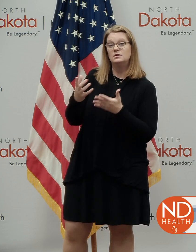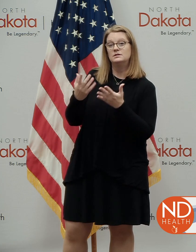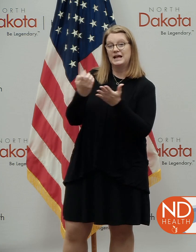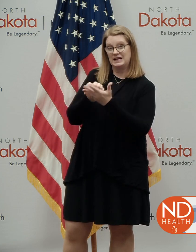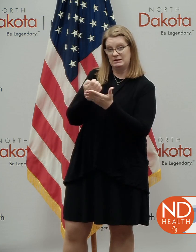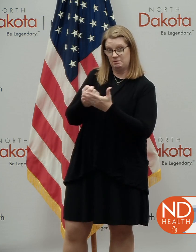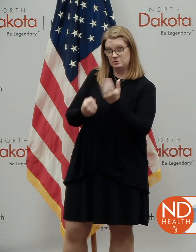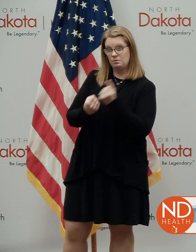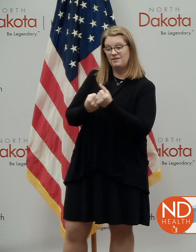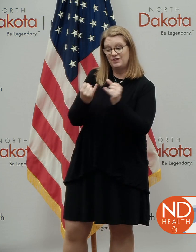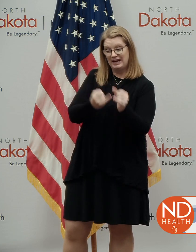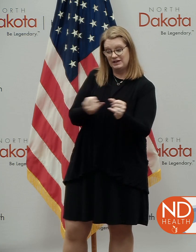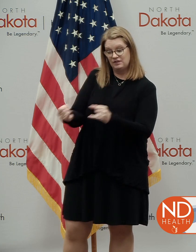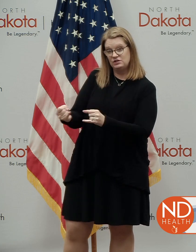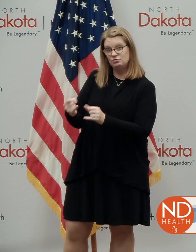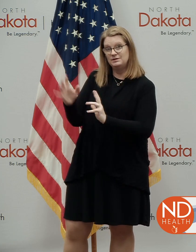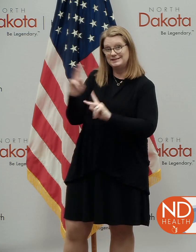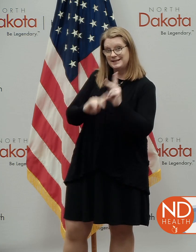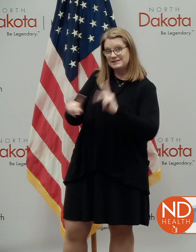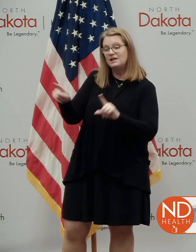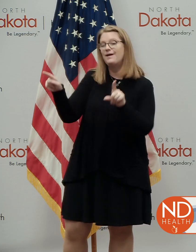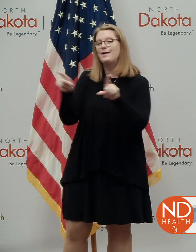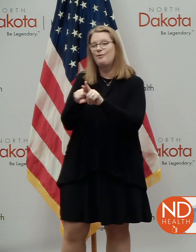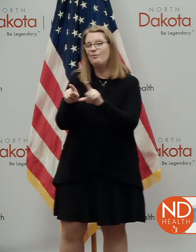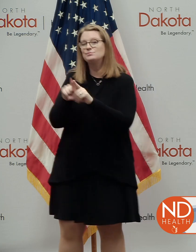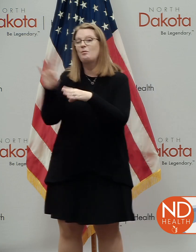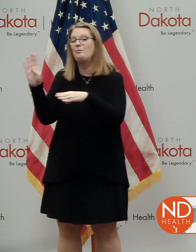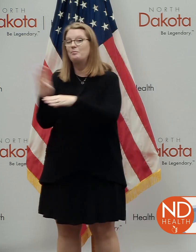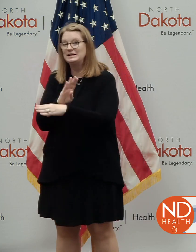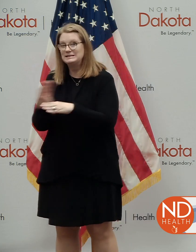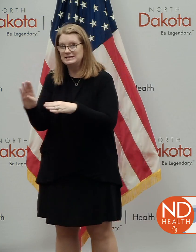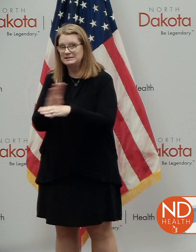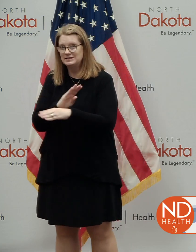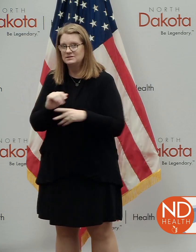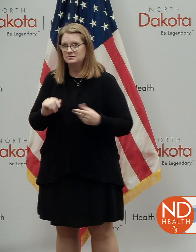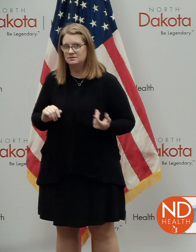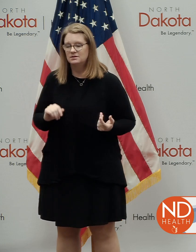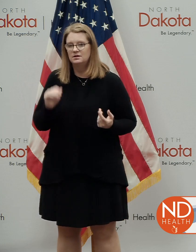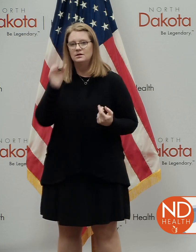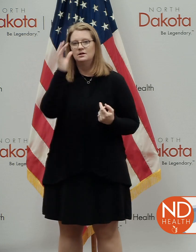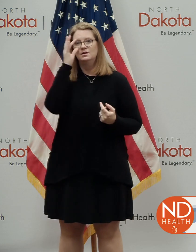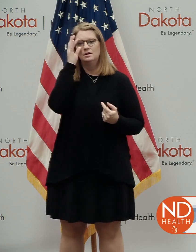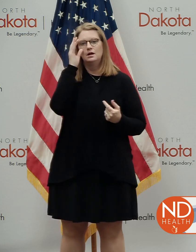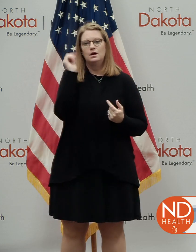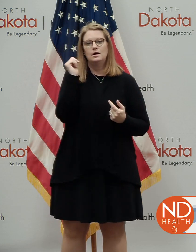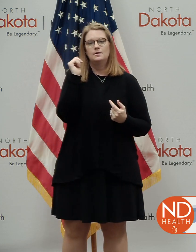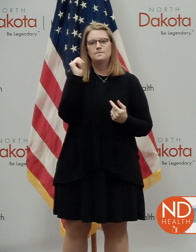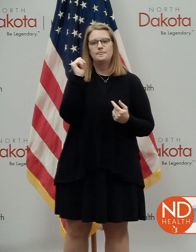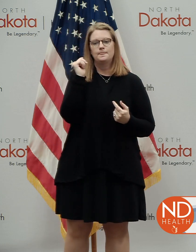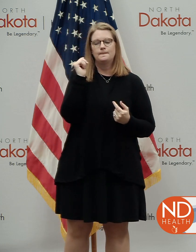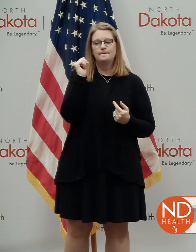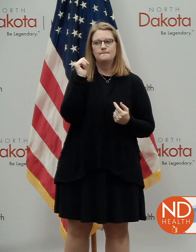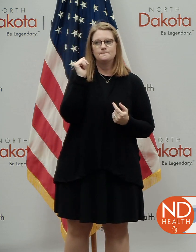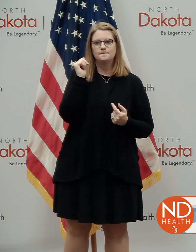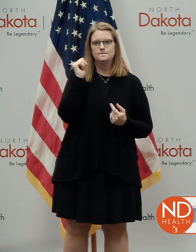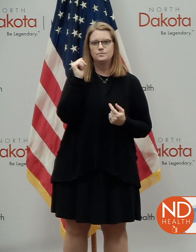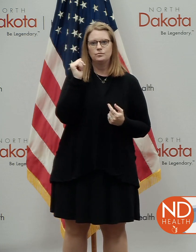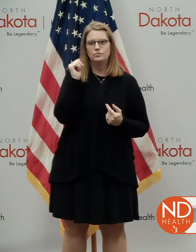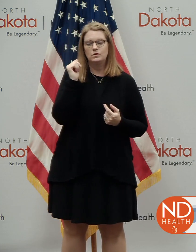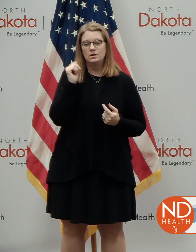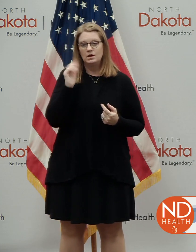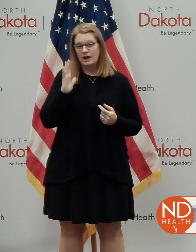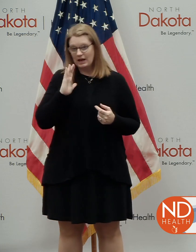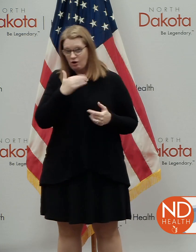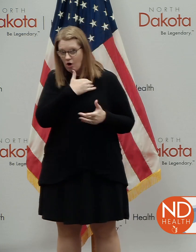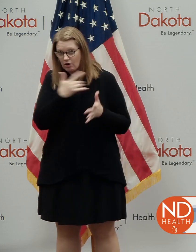citizens and businesses. And I would like to just point out to some of the decisions